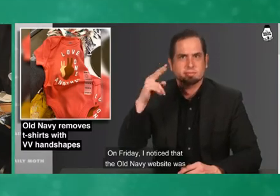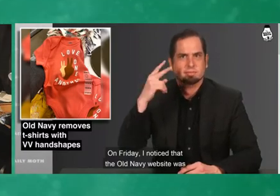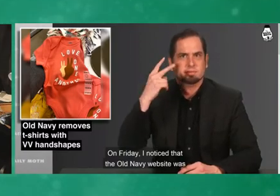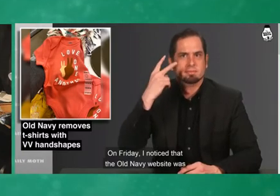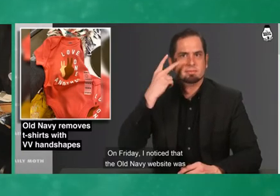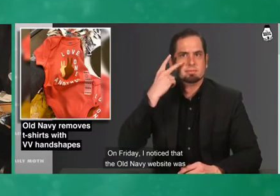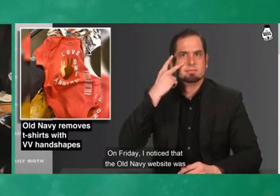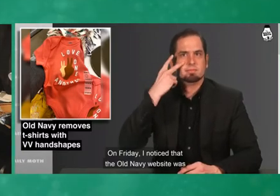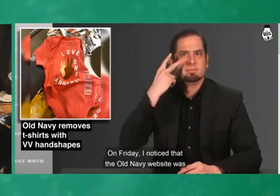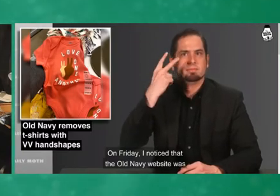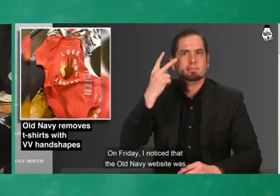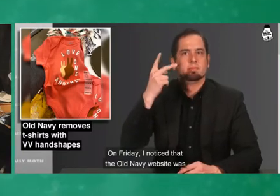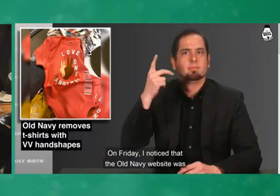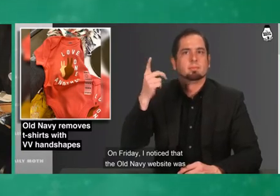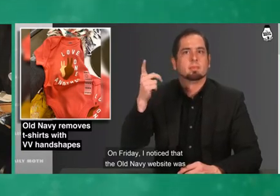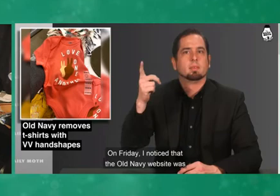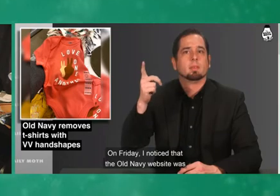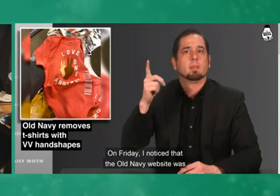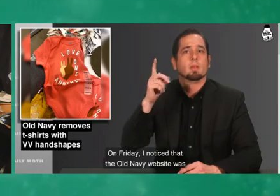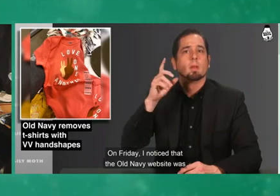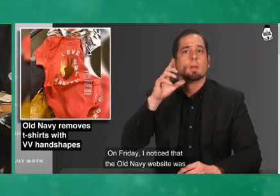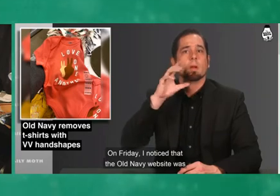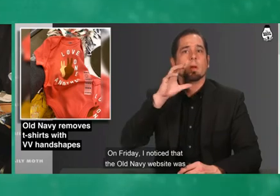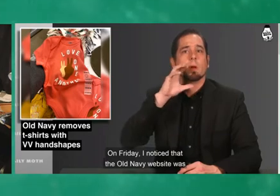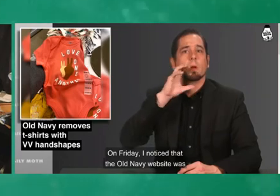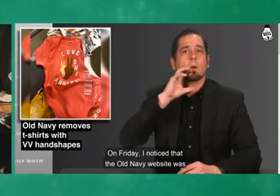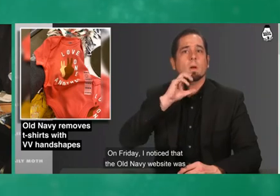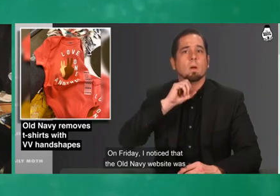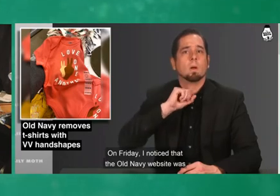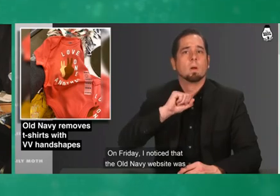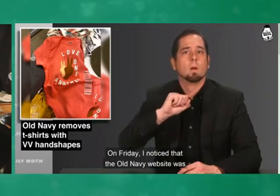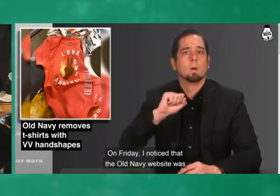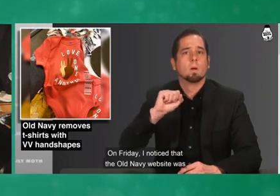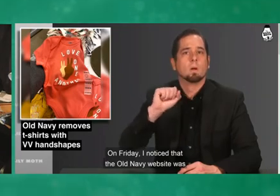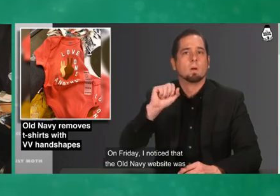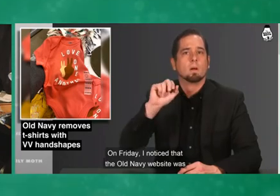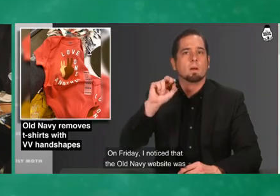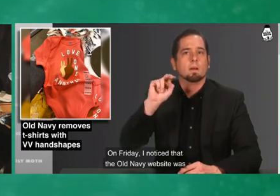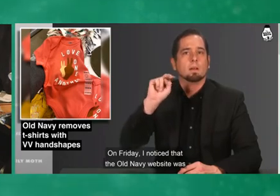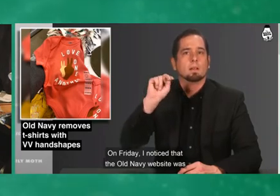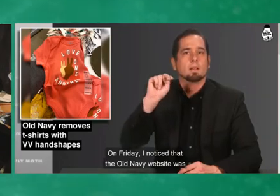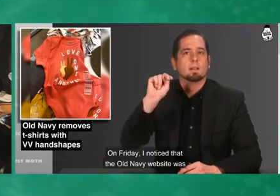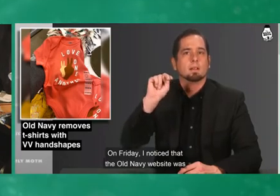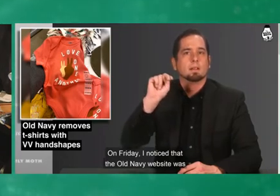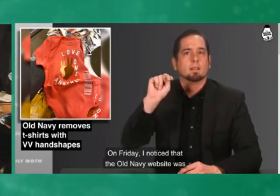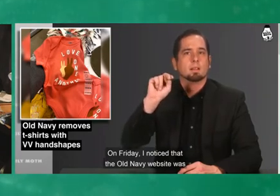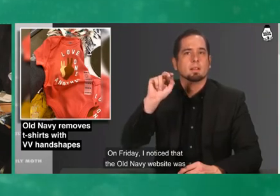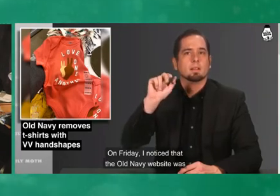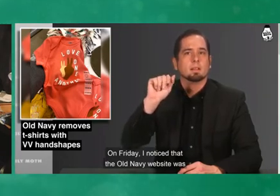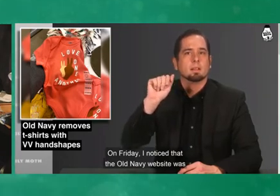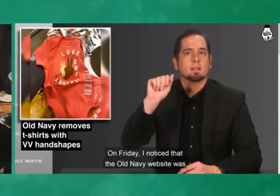I saw, or I noticed, I was looking at Old